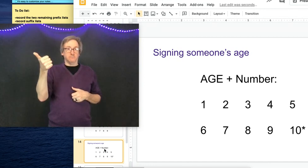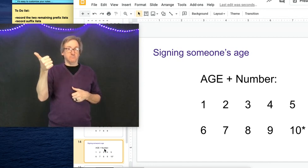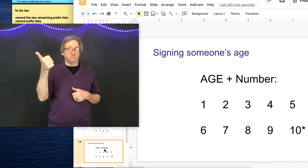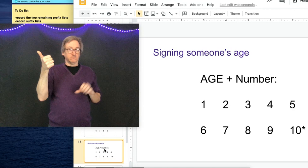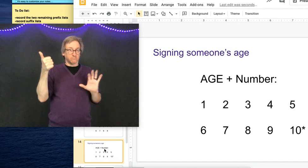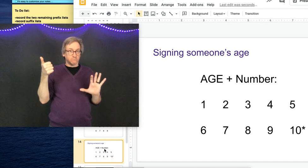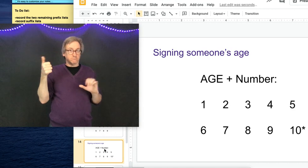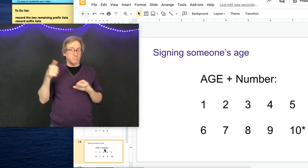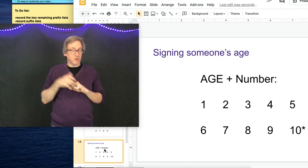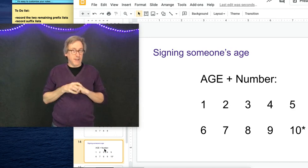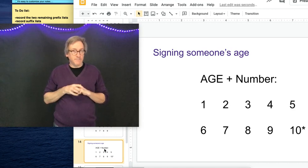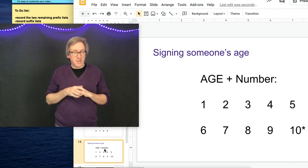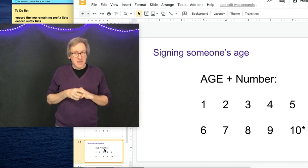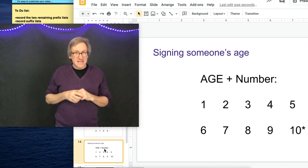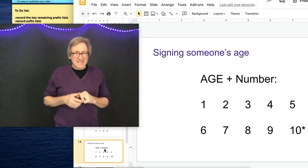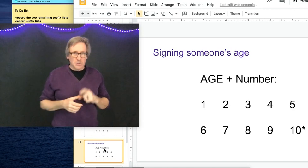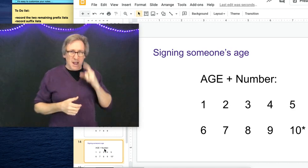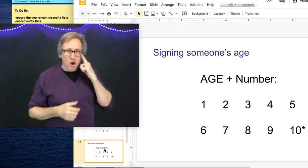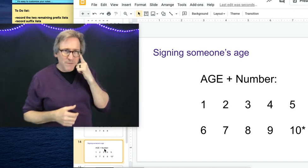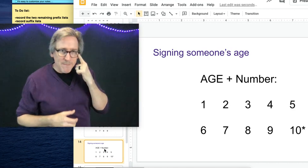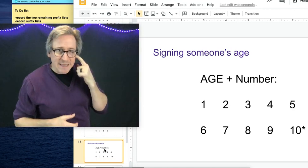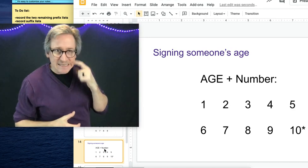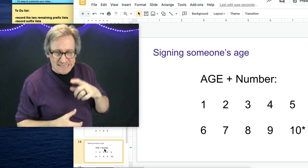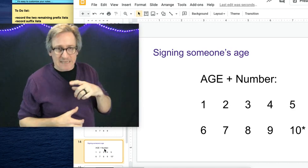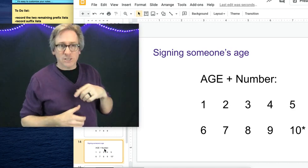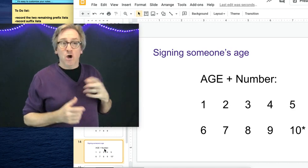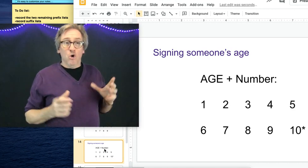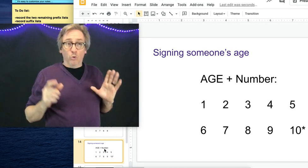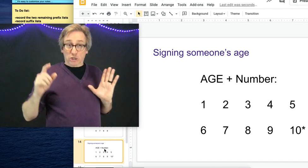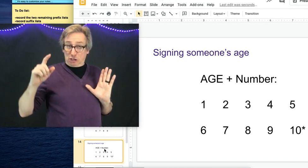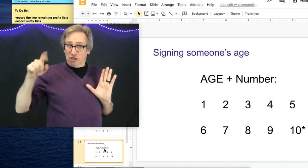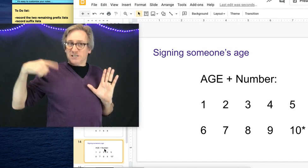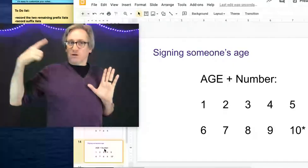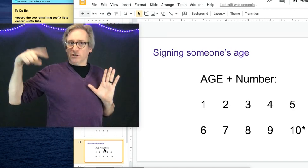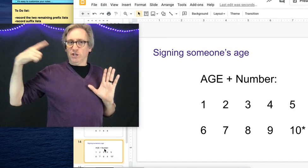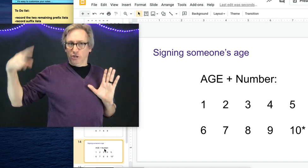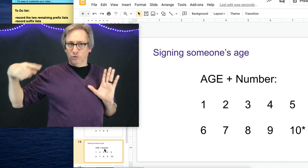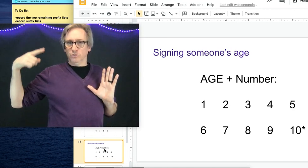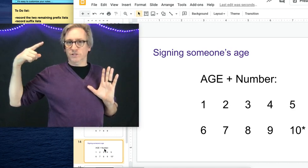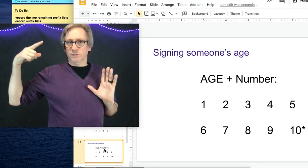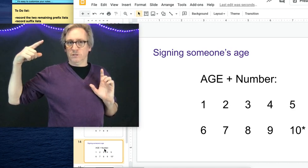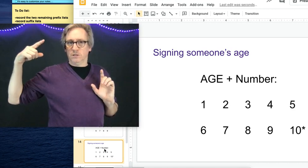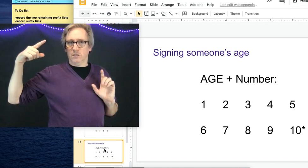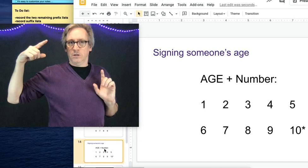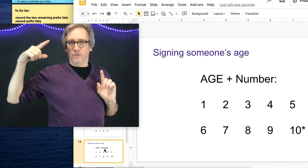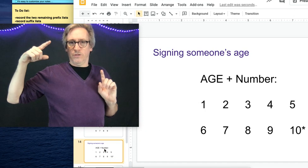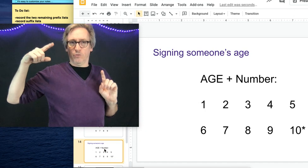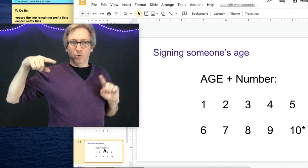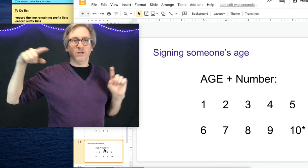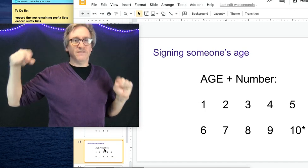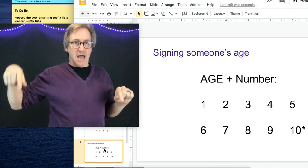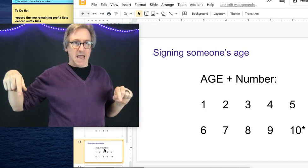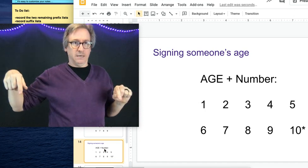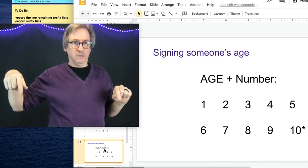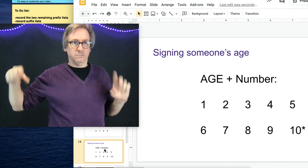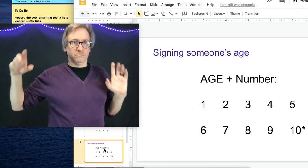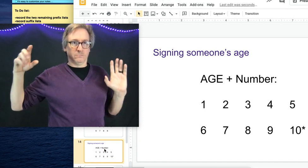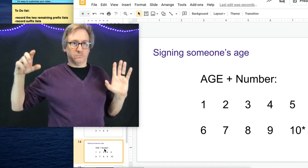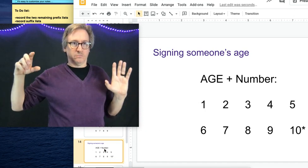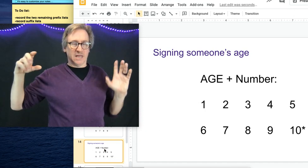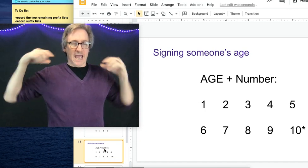10. Okay? So I hope that makes sense. We're going to start to use the rule of